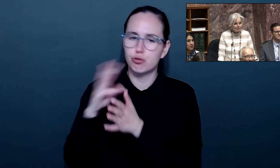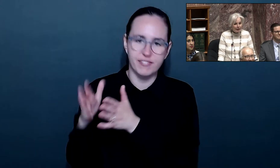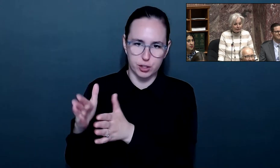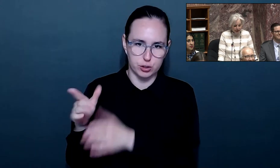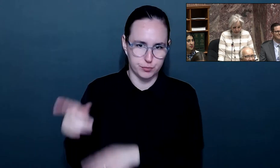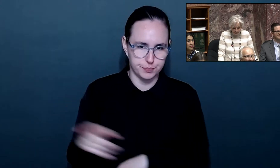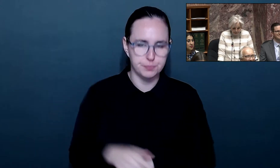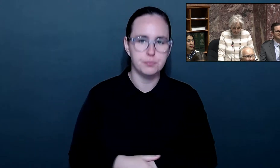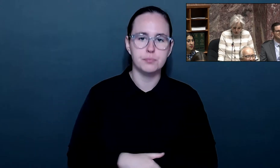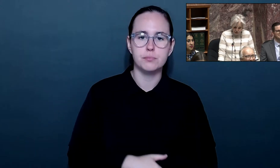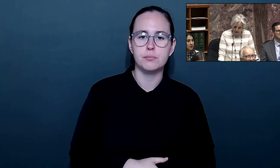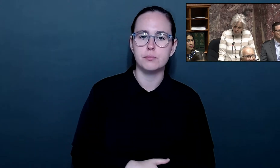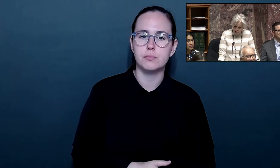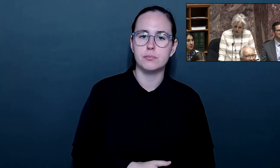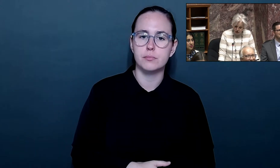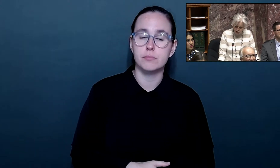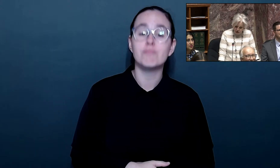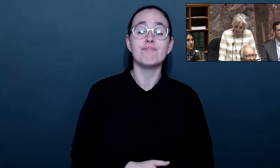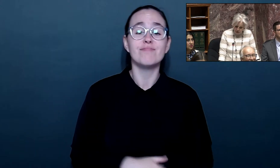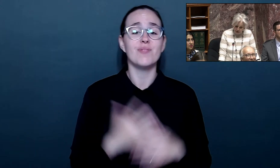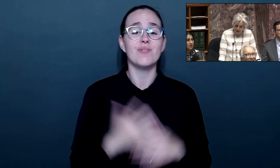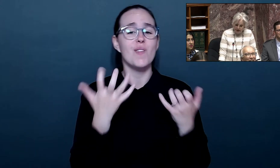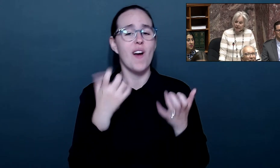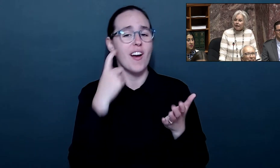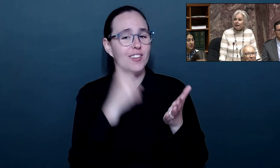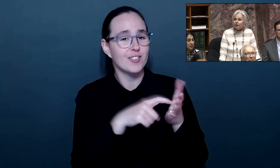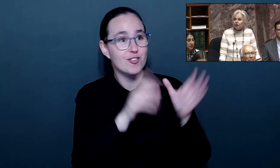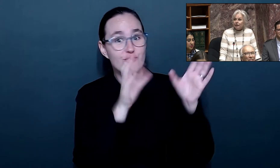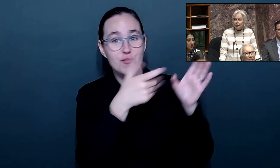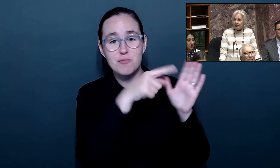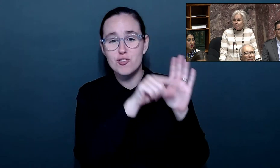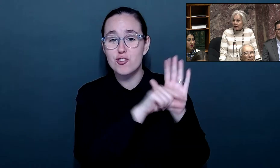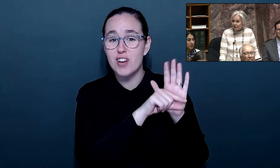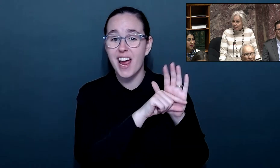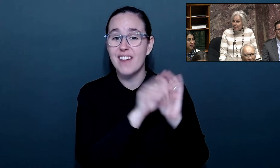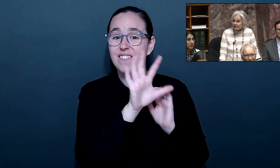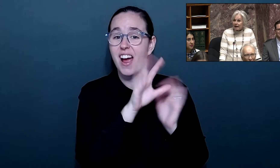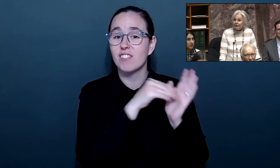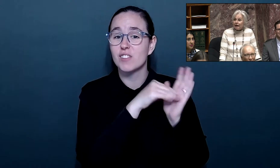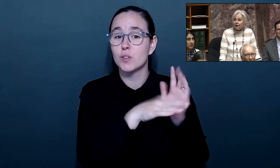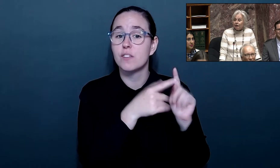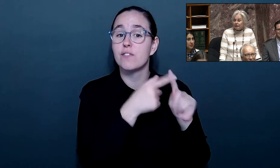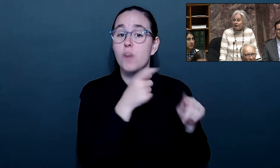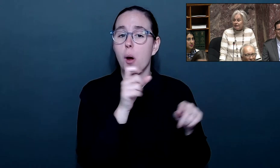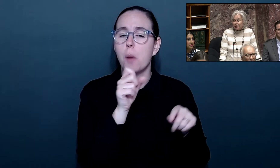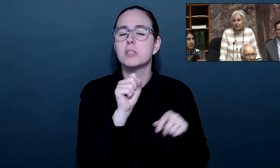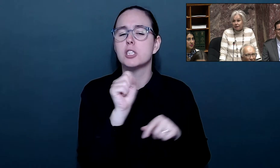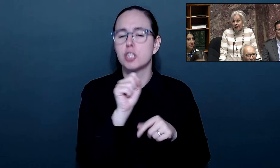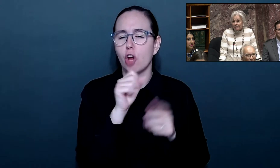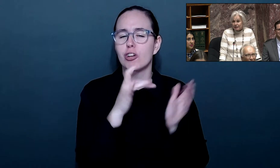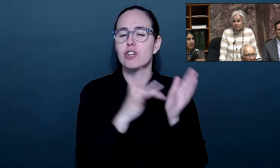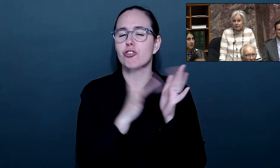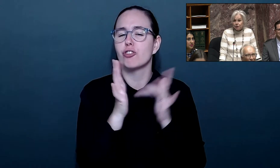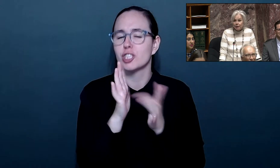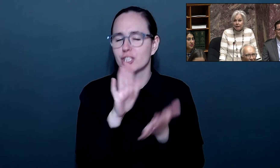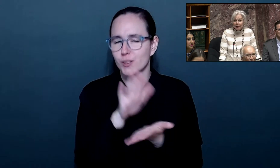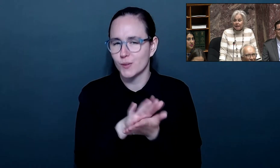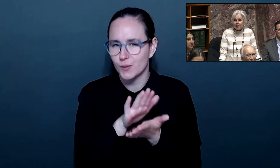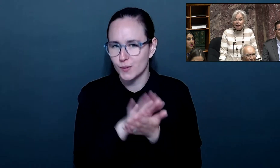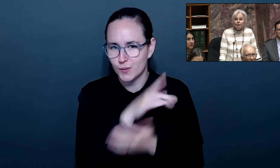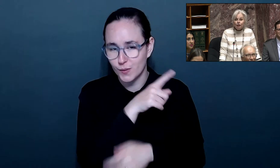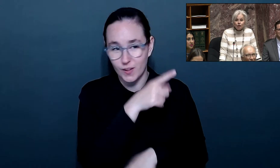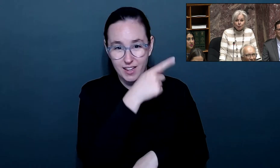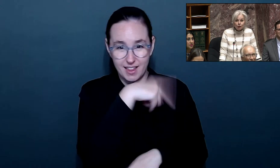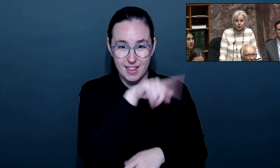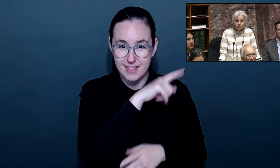class in my riding from the Surrey Christian School. They are learning about government, and that the entire class has been doing